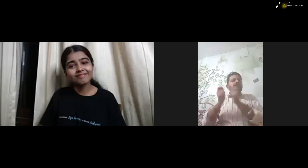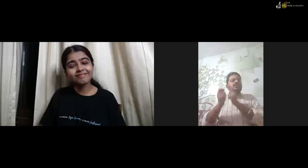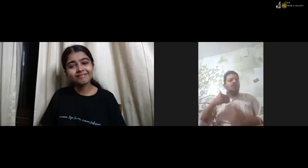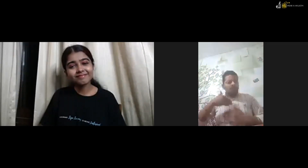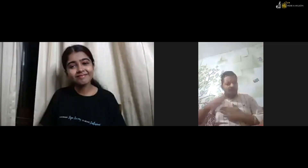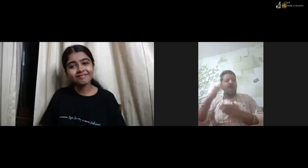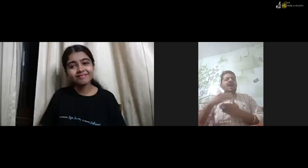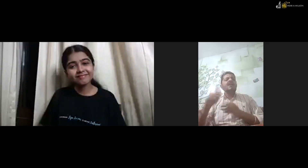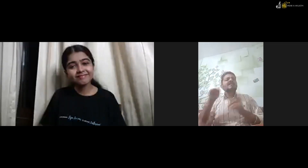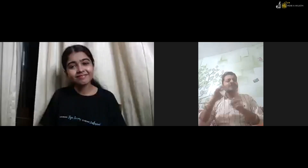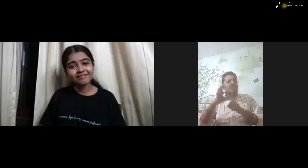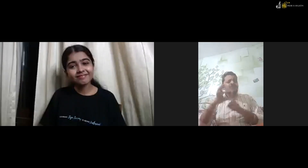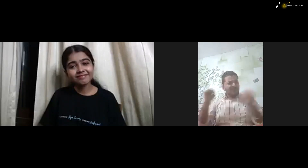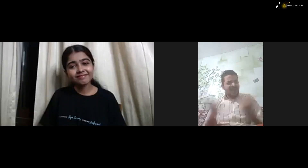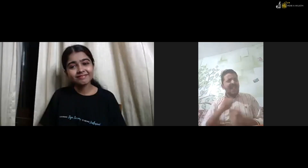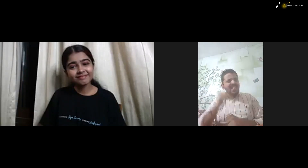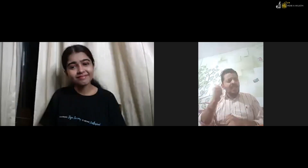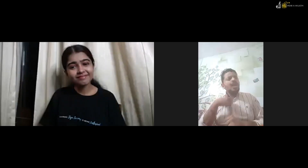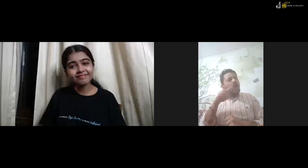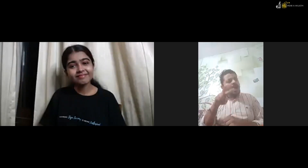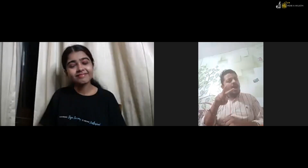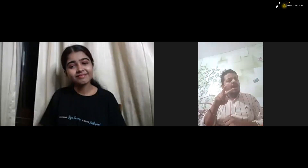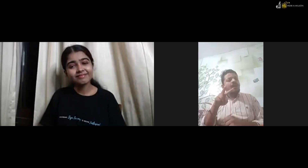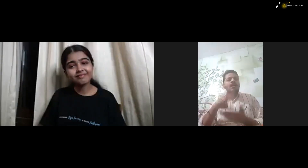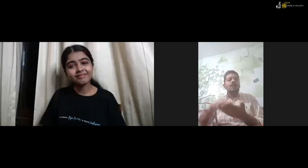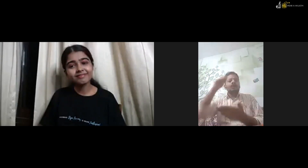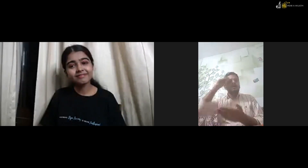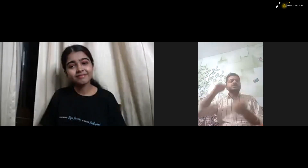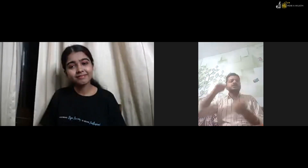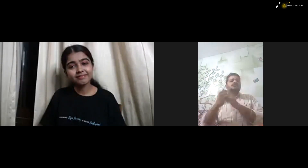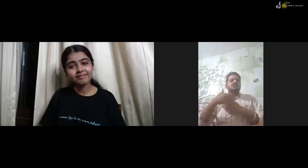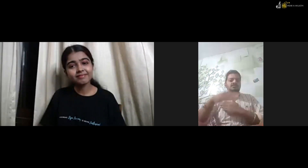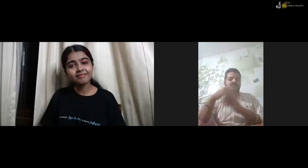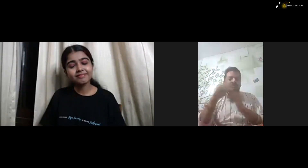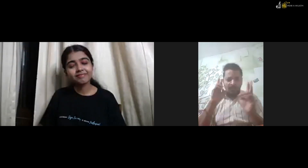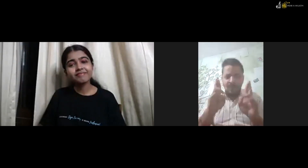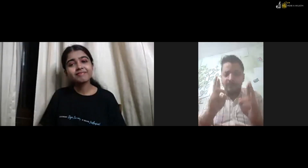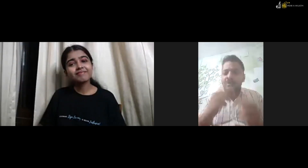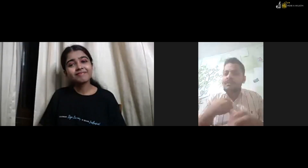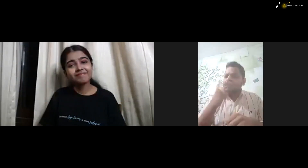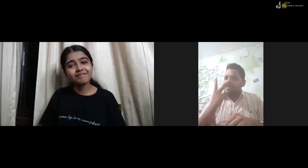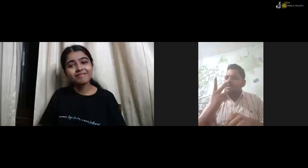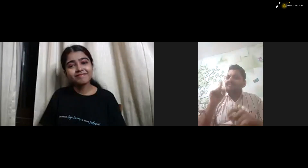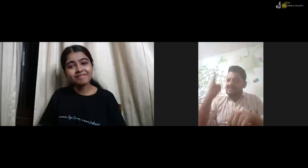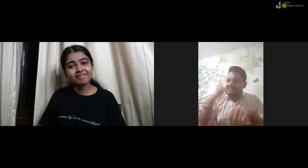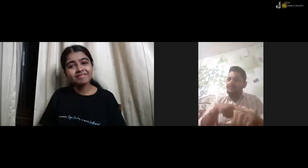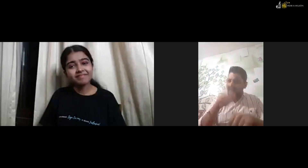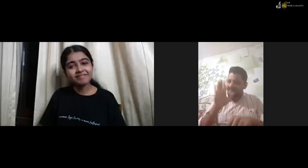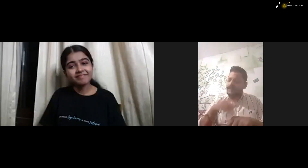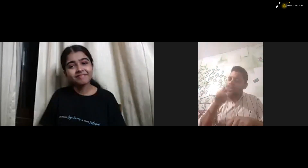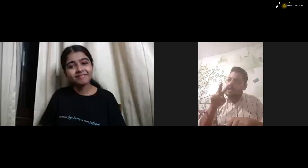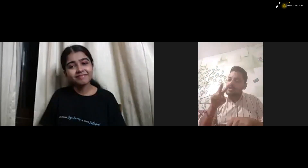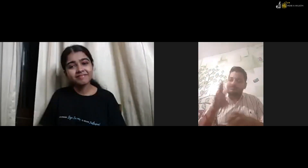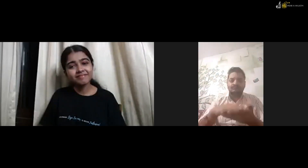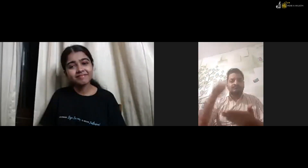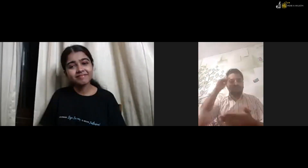was the first time that I got to know, and there was a huge change in my mind that yes, we can work hard and we can reach heights.